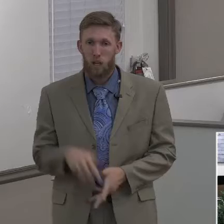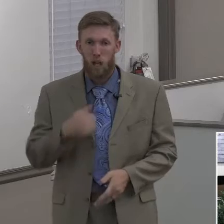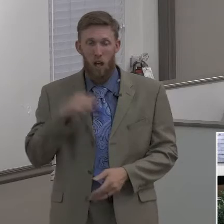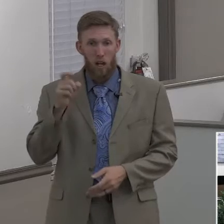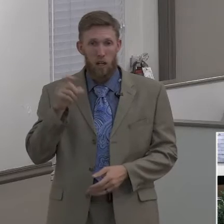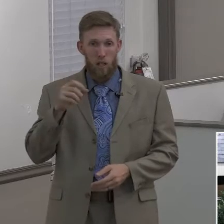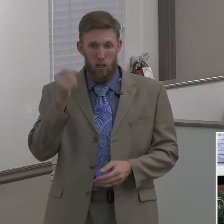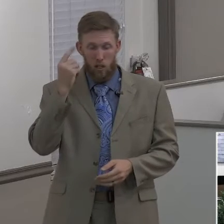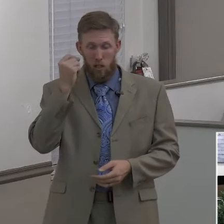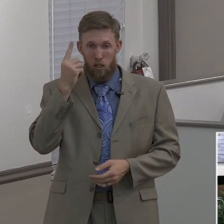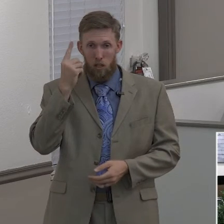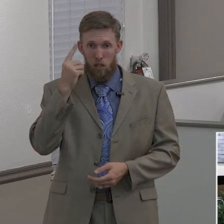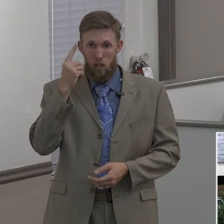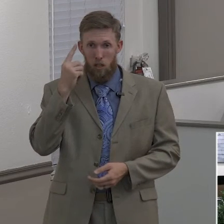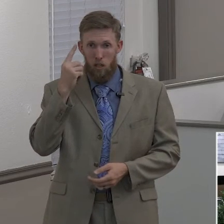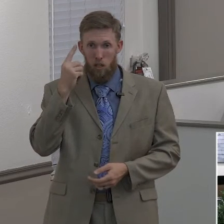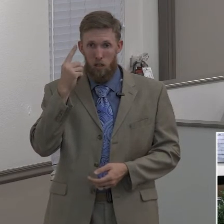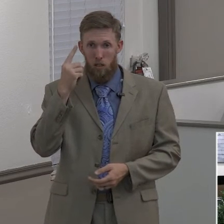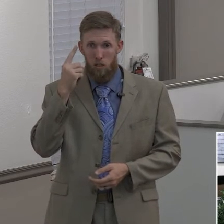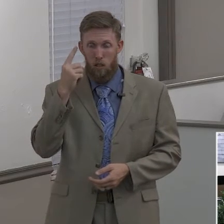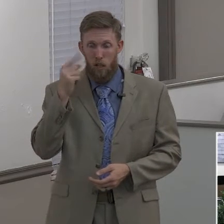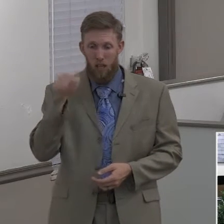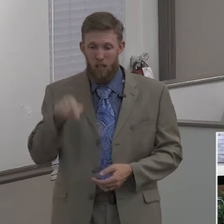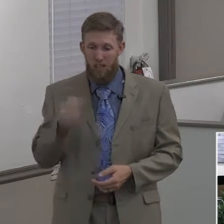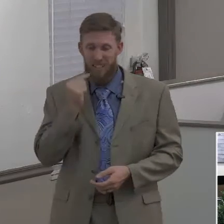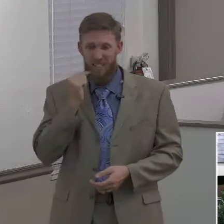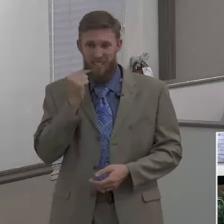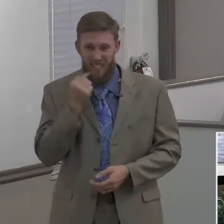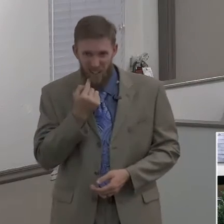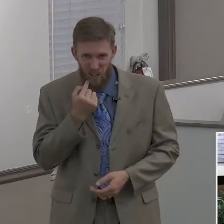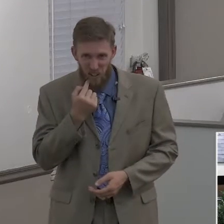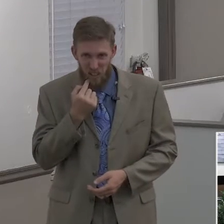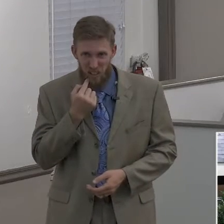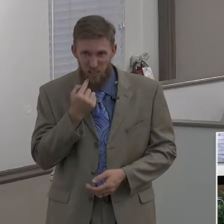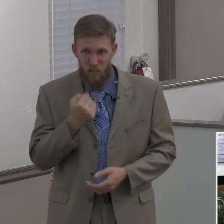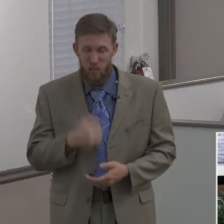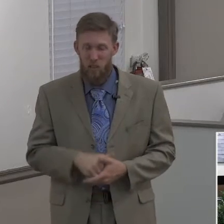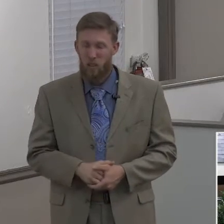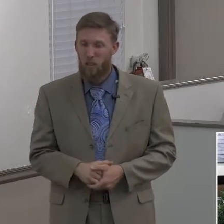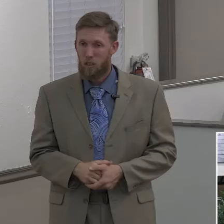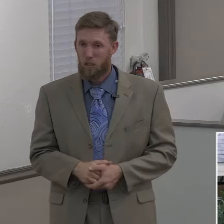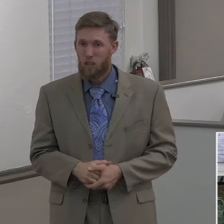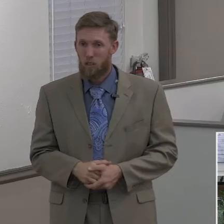Now I need to understand that this is more serious than what we think it is.